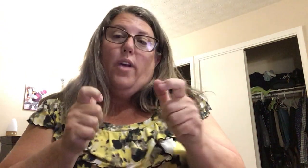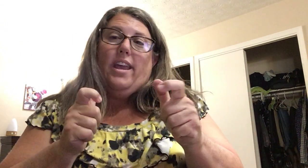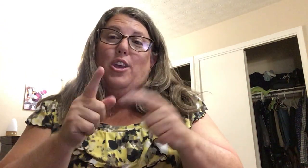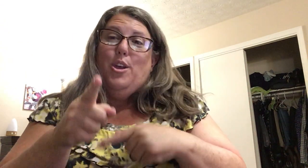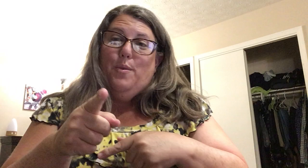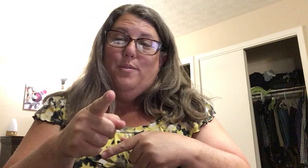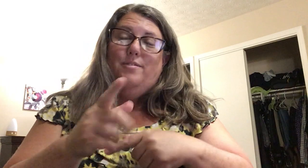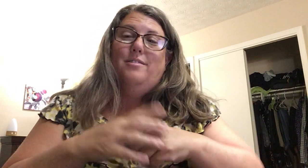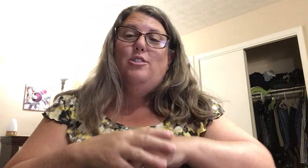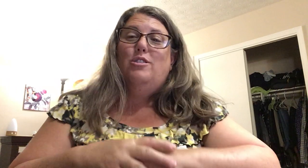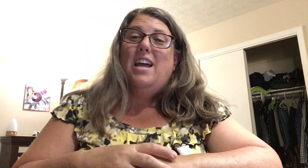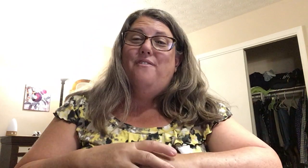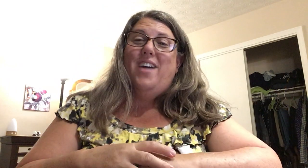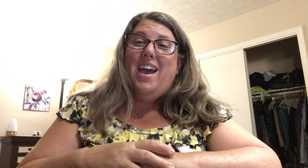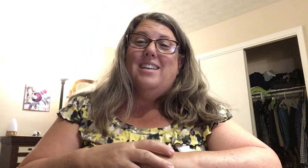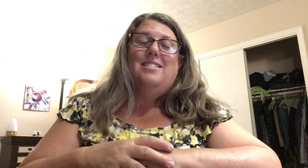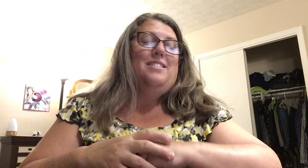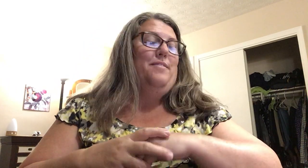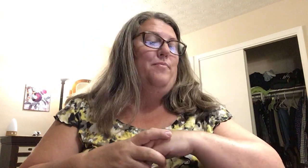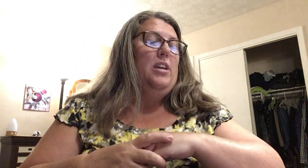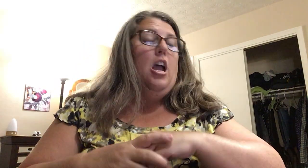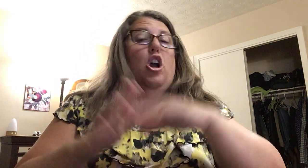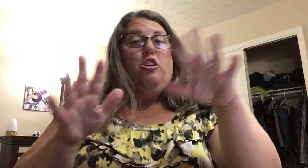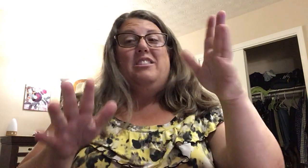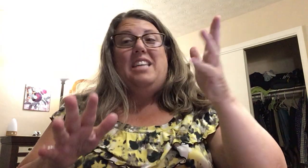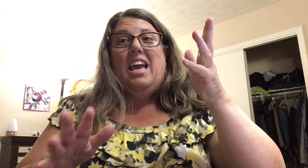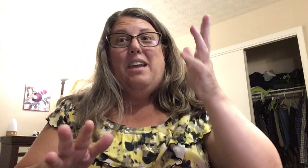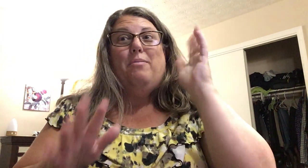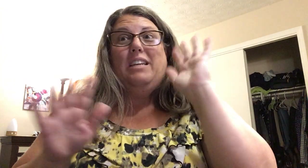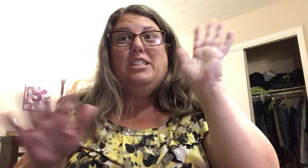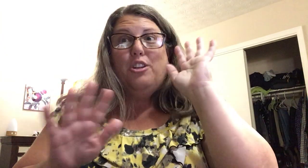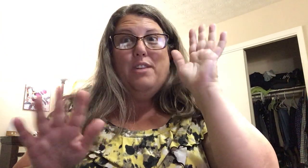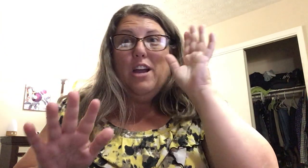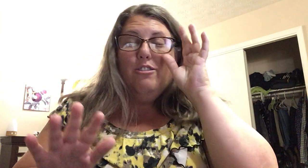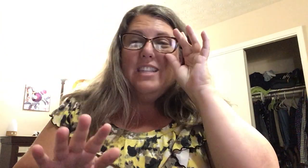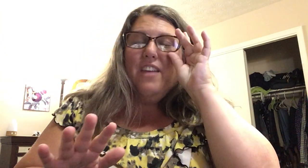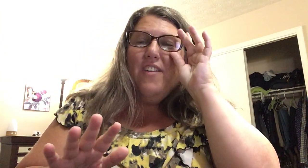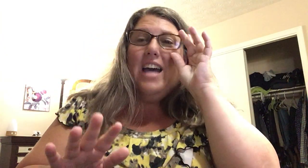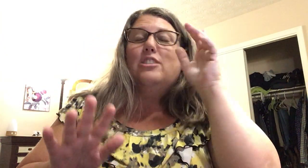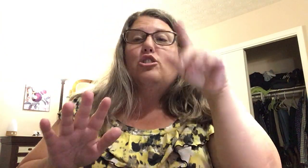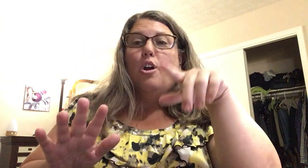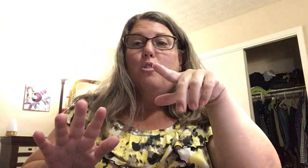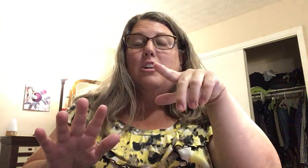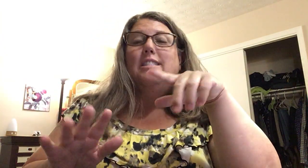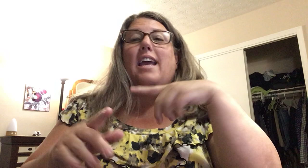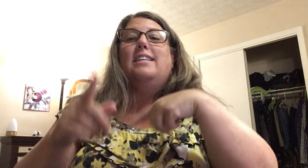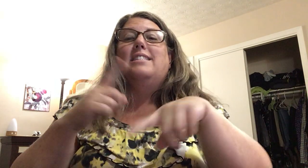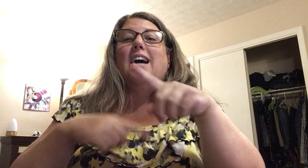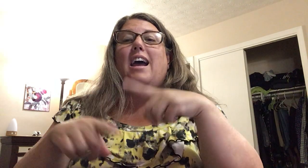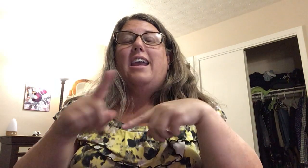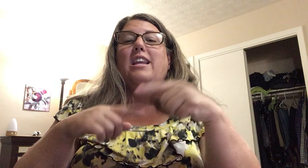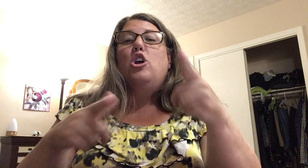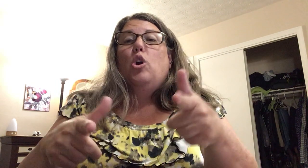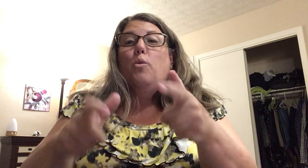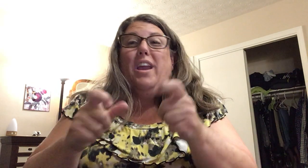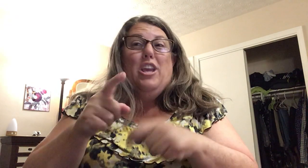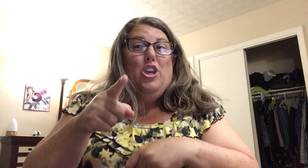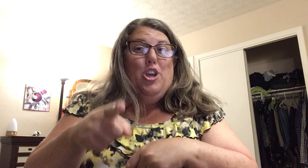quick, you. You sign fast. You could say, please slow down, you sign fast. So you could say, sign, quick,